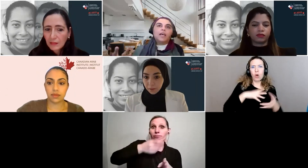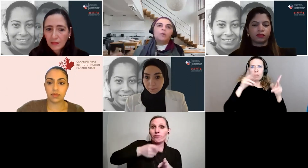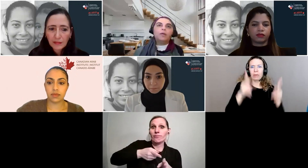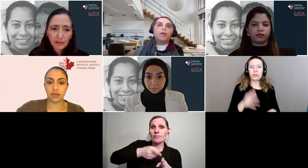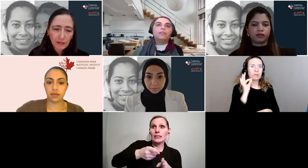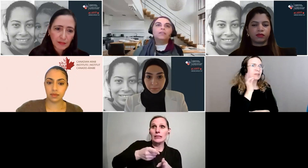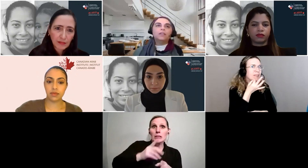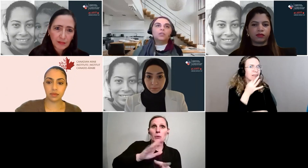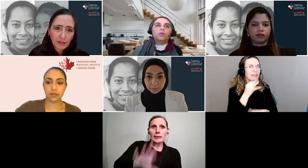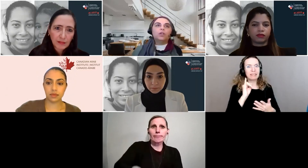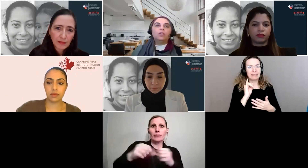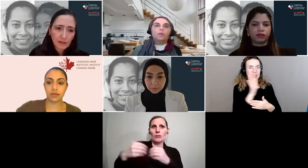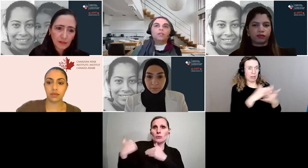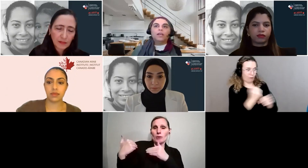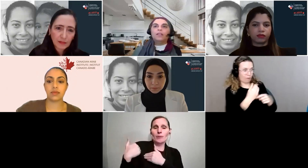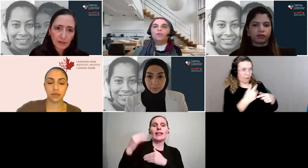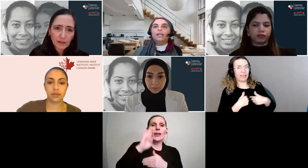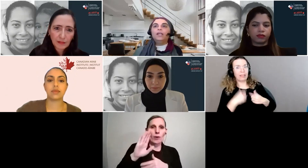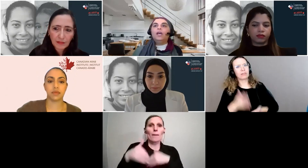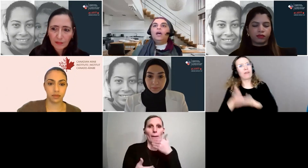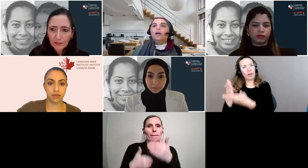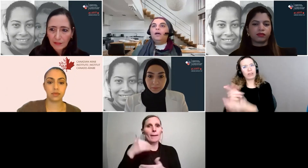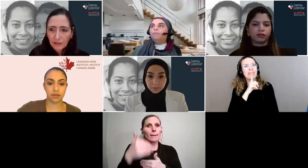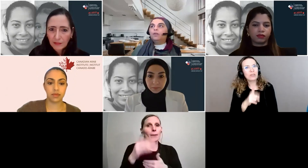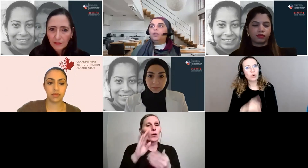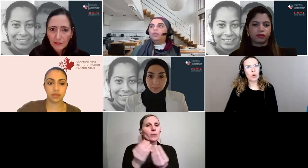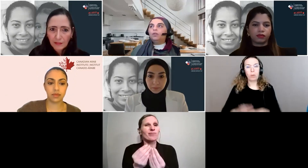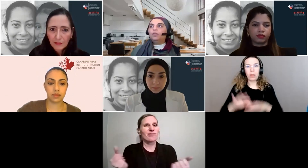this is how bit by bit this will all come together, right?